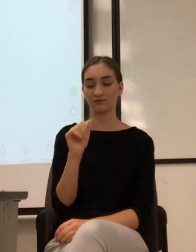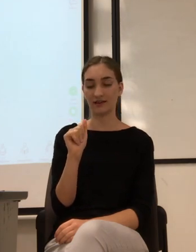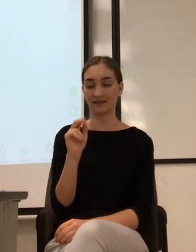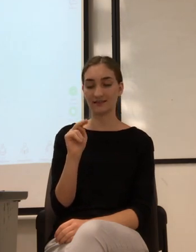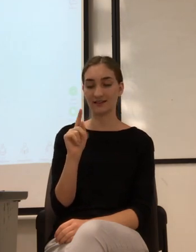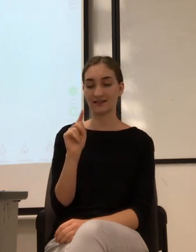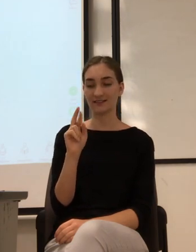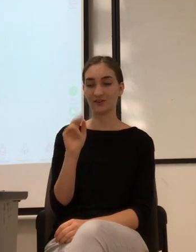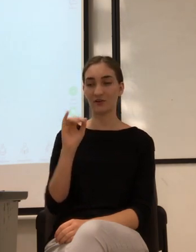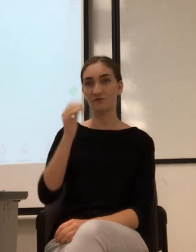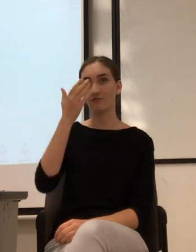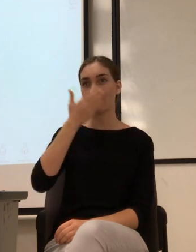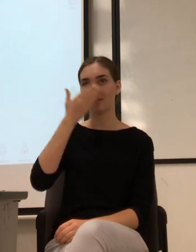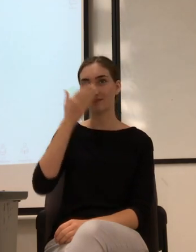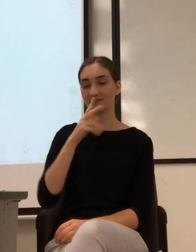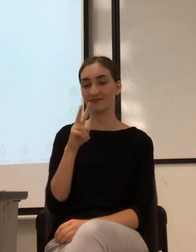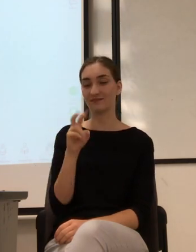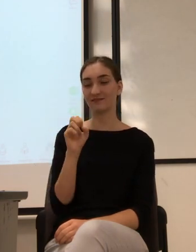more or less.